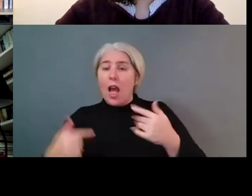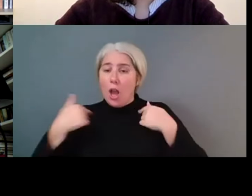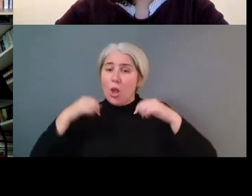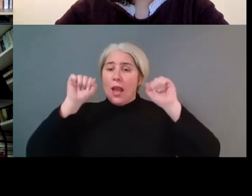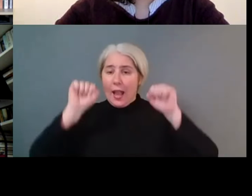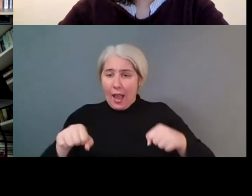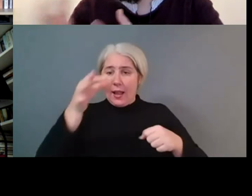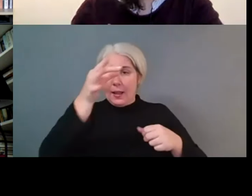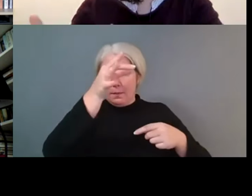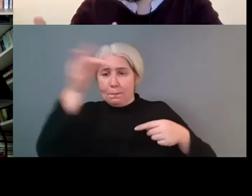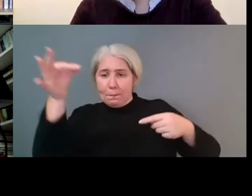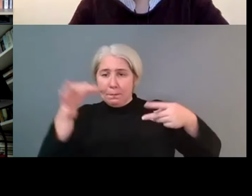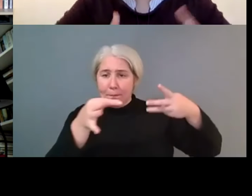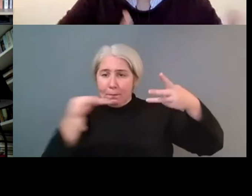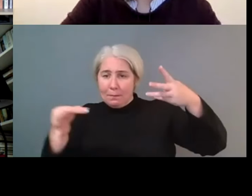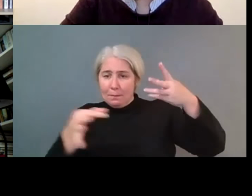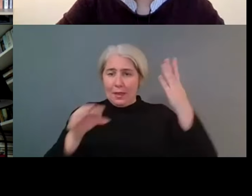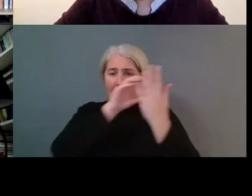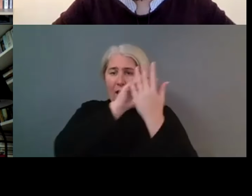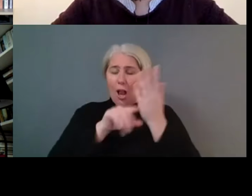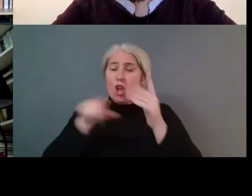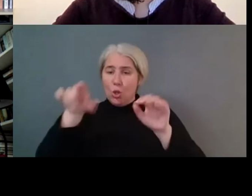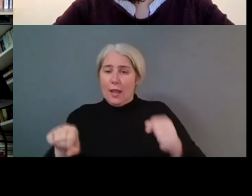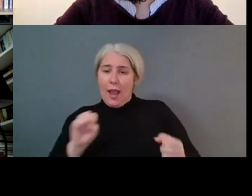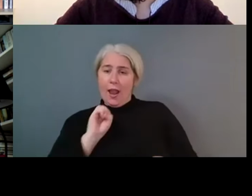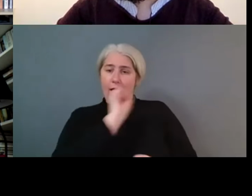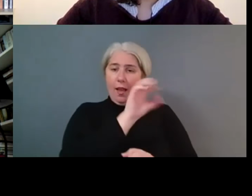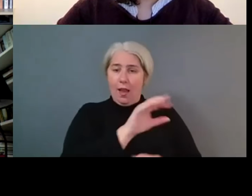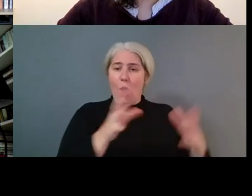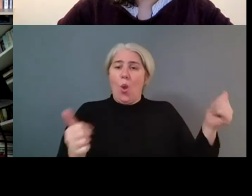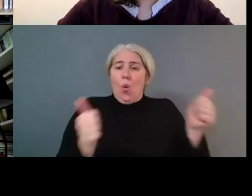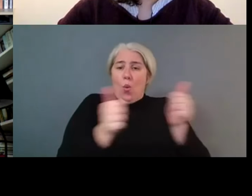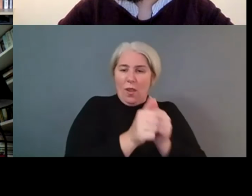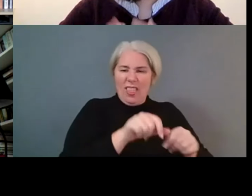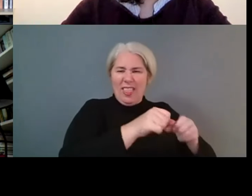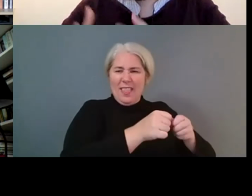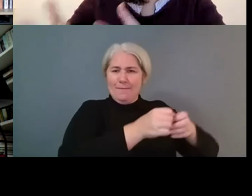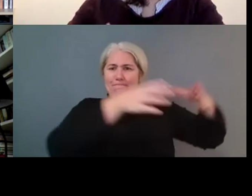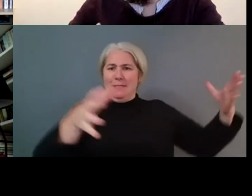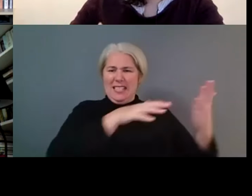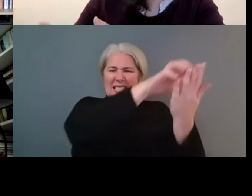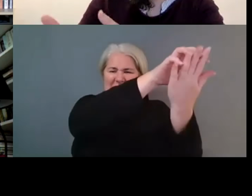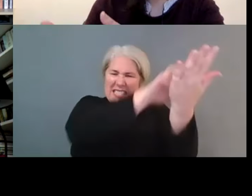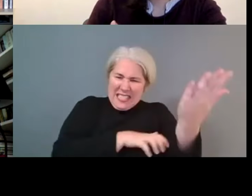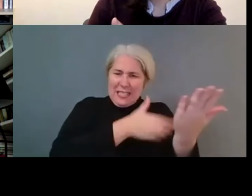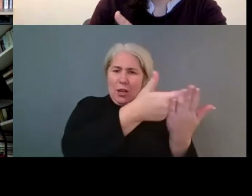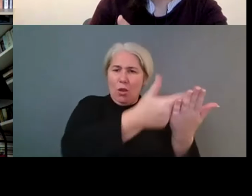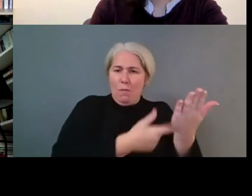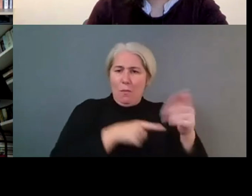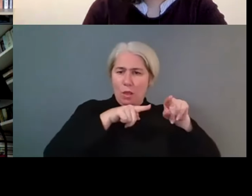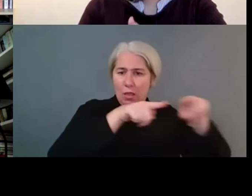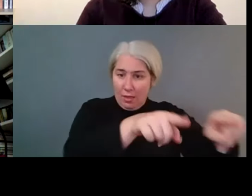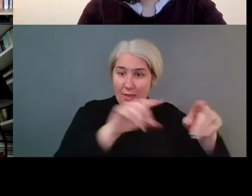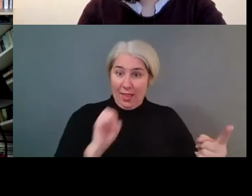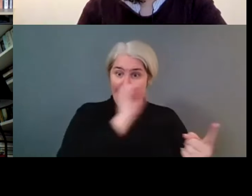to the comprehensive report, but also file your individual submission where you can go in depth, as Jana